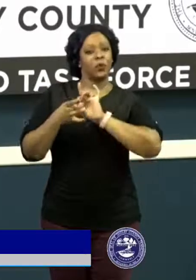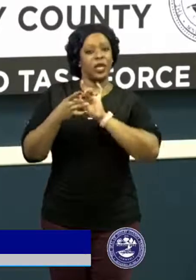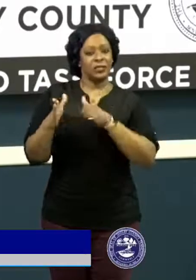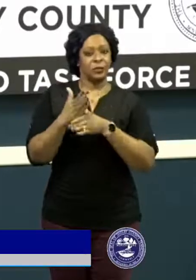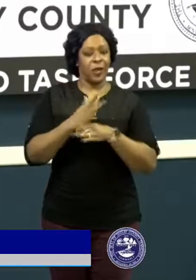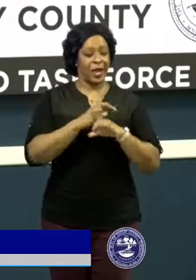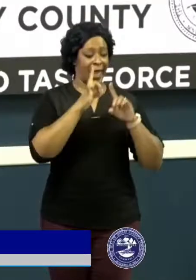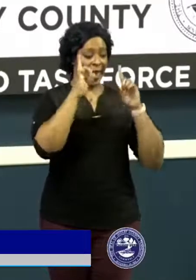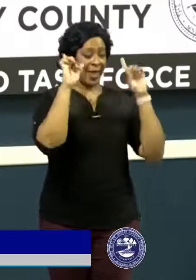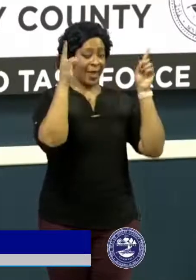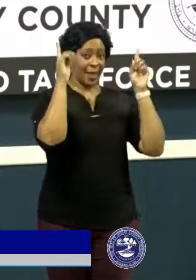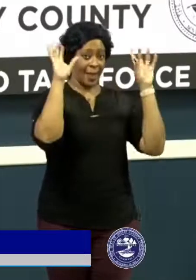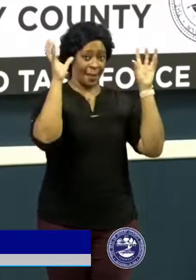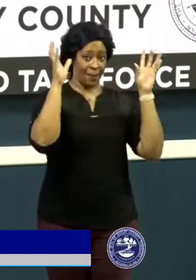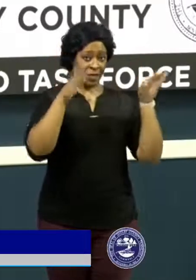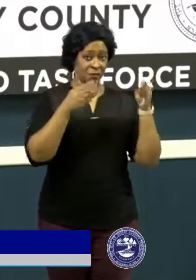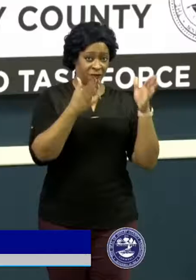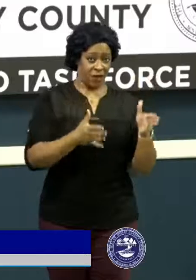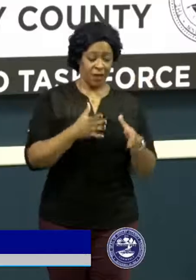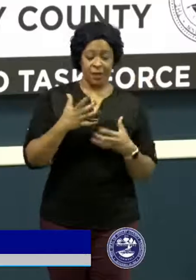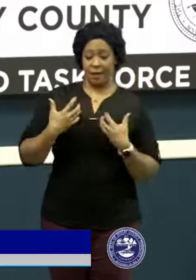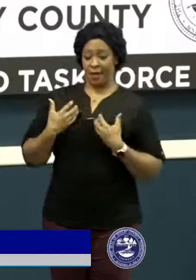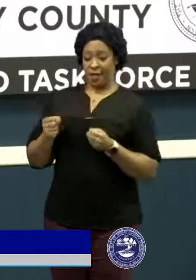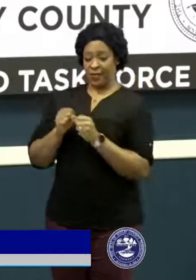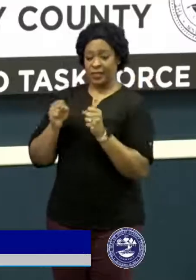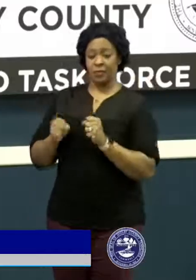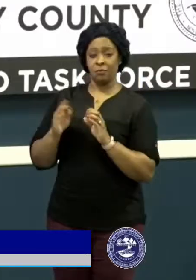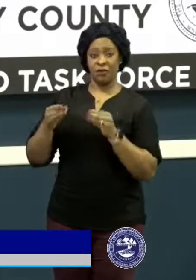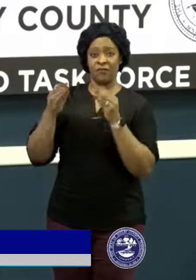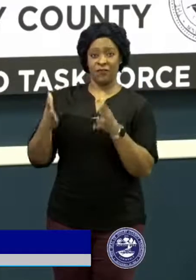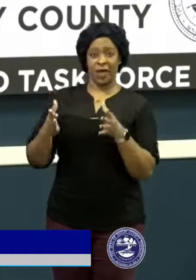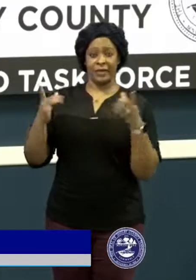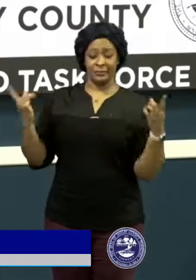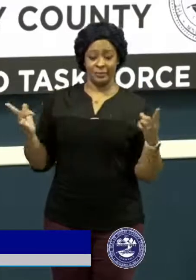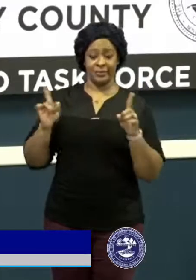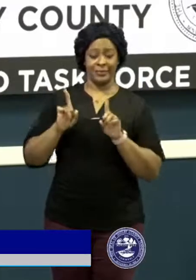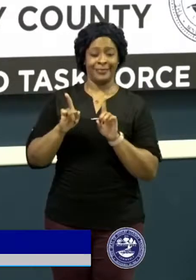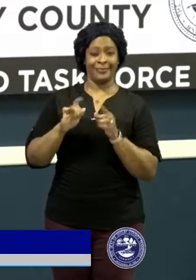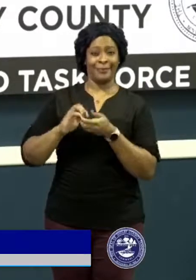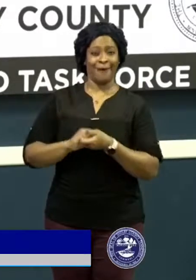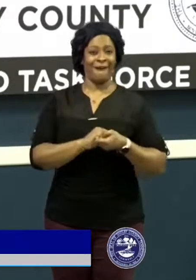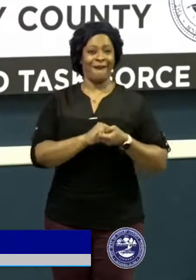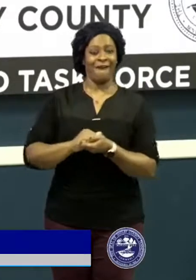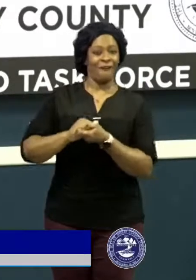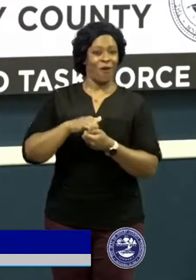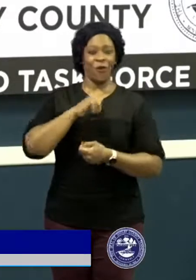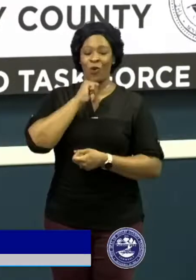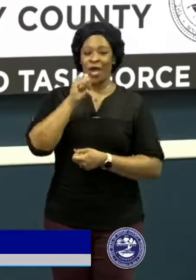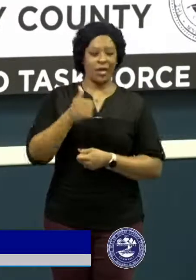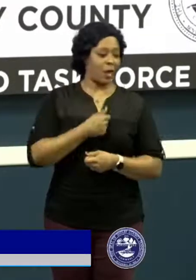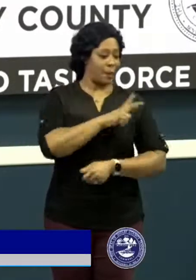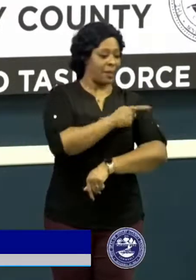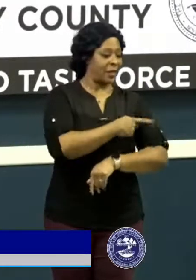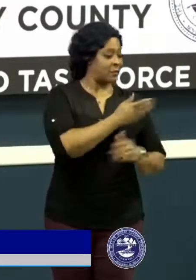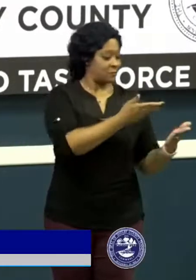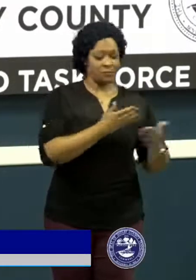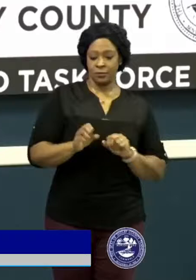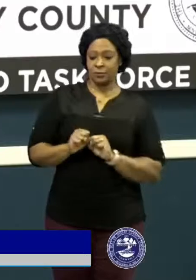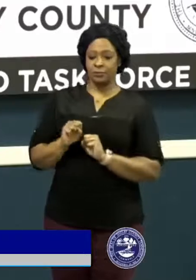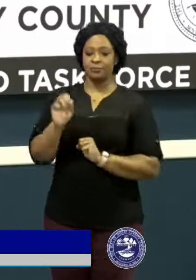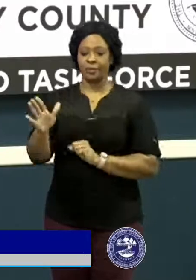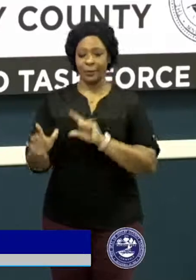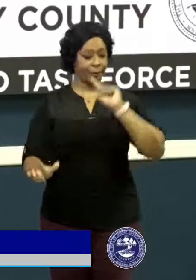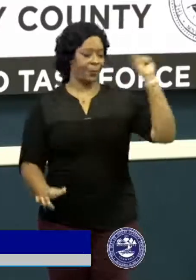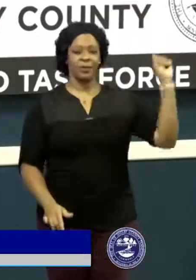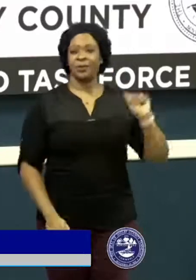between the ambulance provider and the health system provider at the ED that we don't just dump patients, so to speak. We